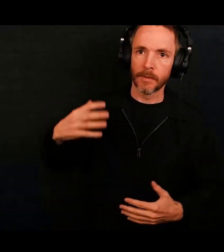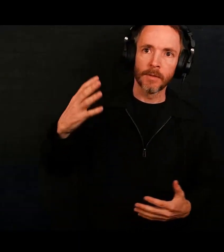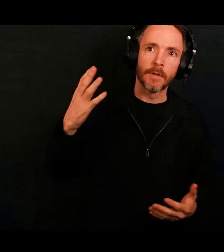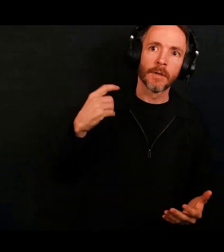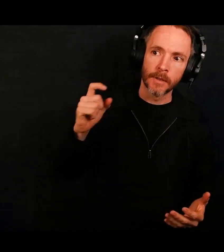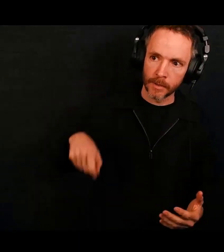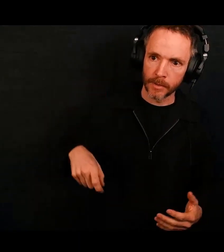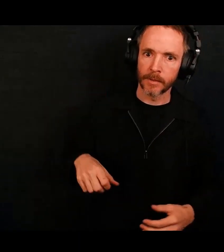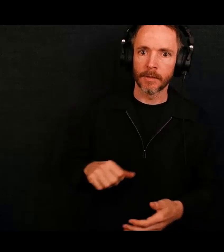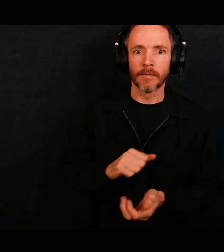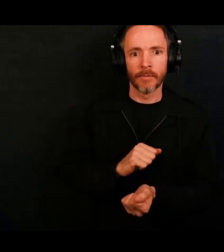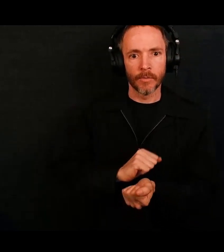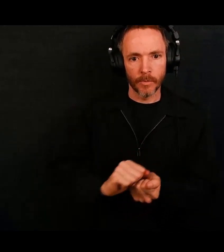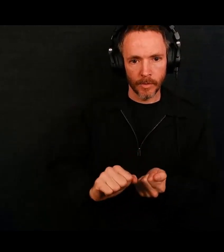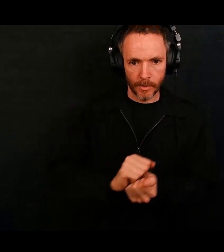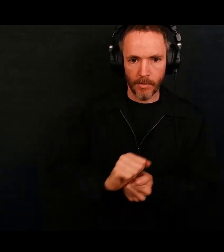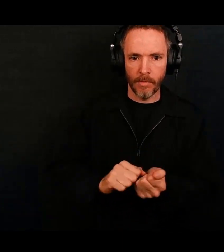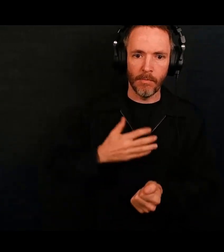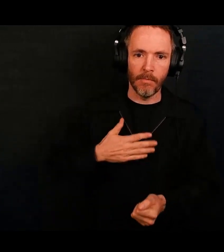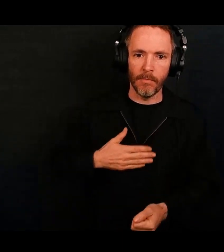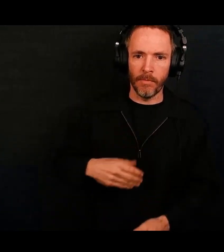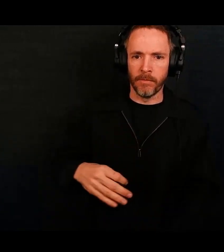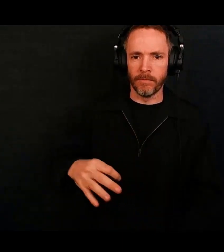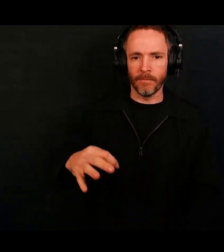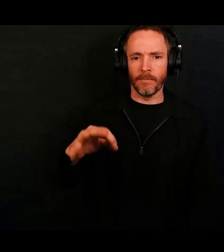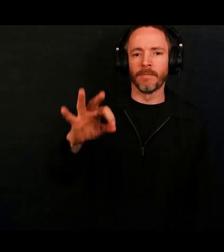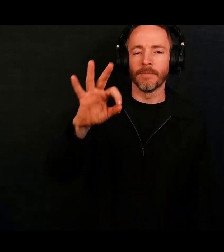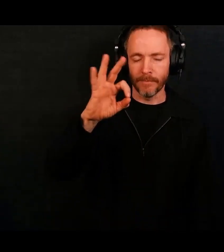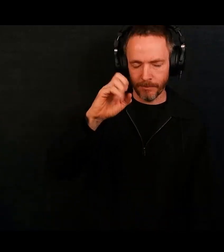my feet. Oh.